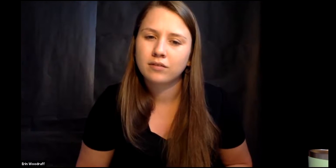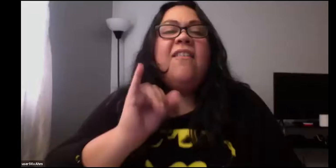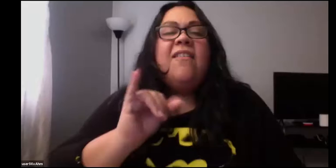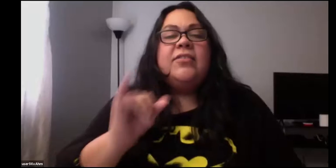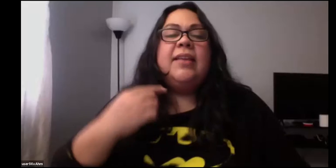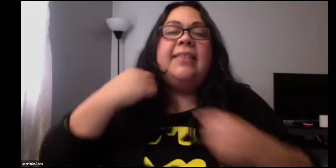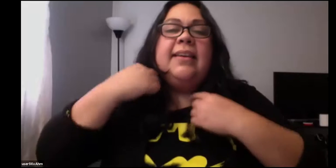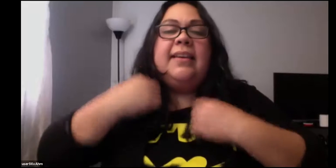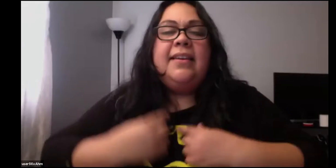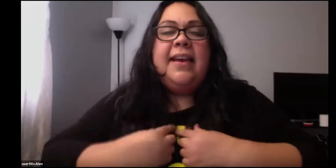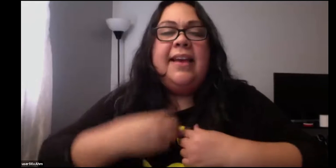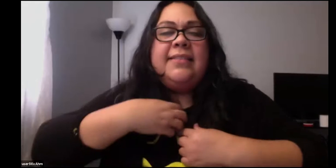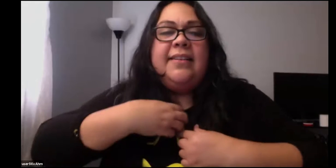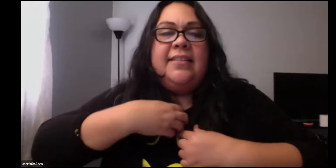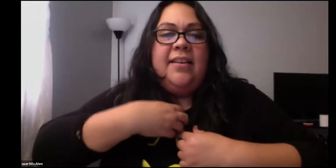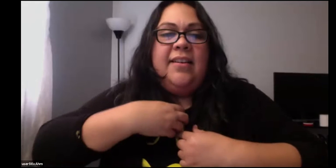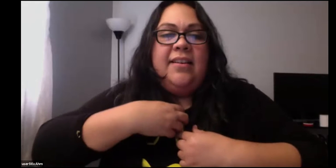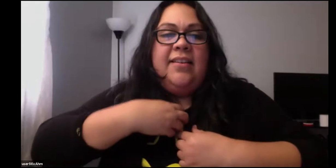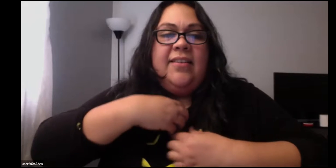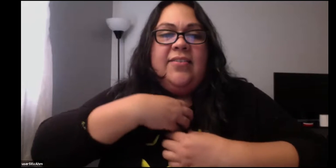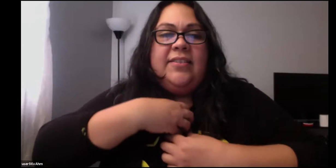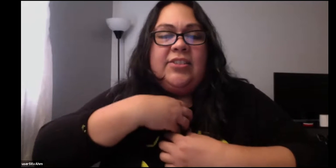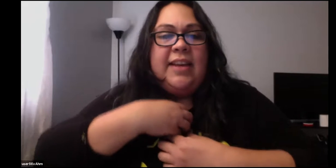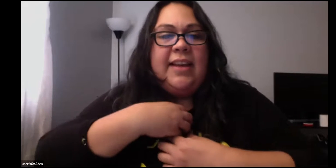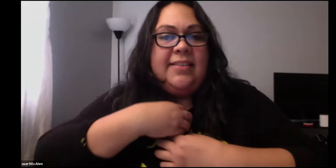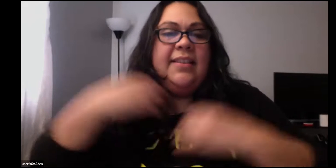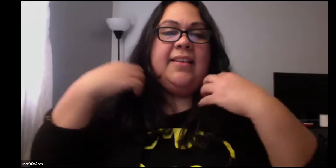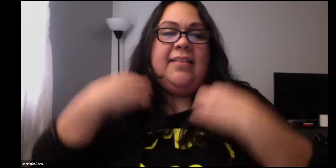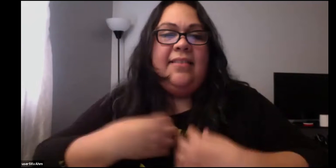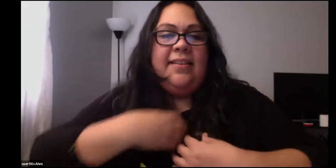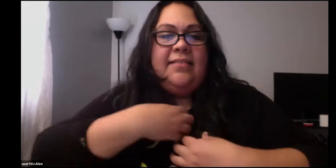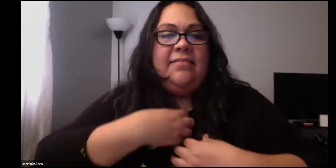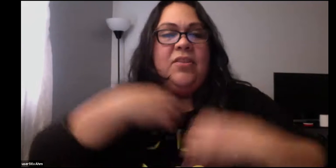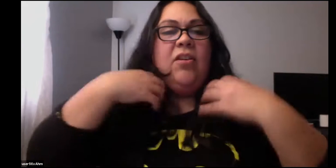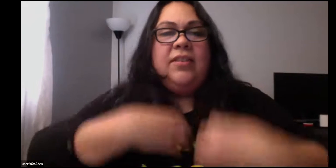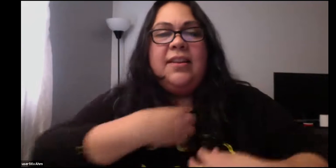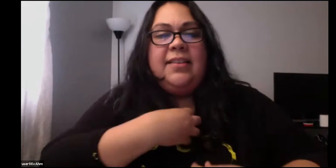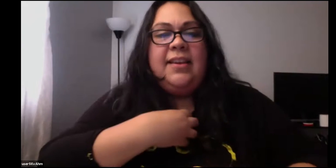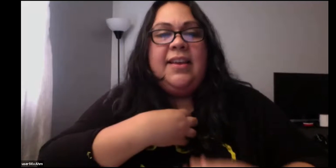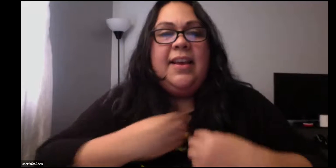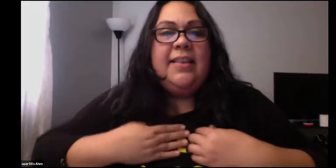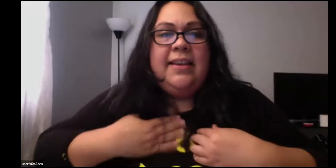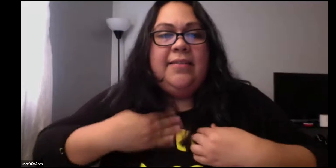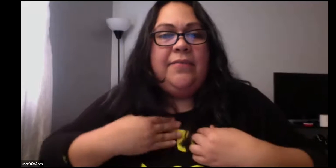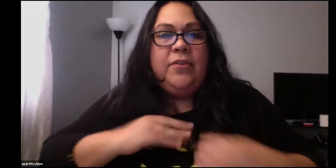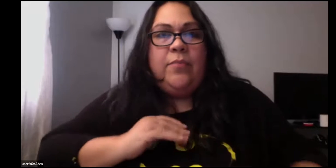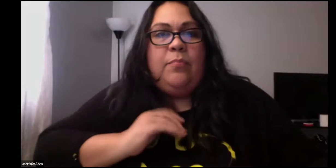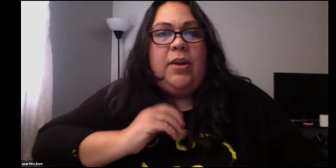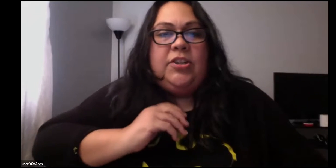oh, so that thing, he hangs it on his chest, like a collar kind of thing, and then he can feel the vibration, like